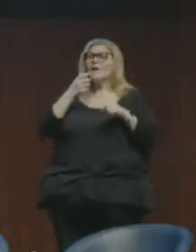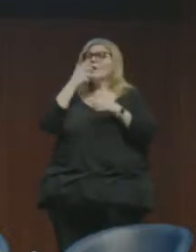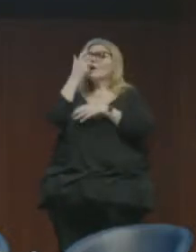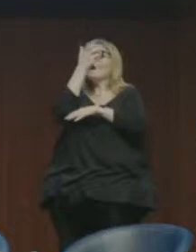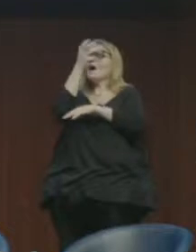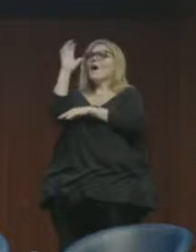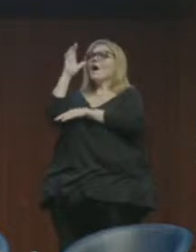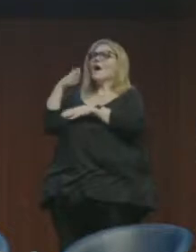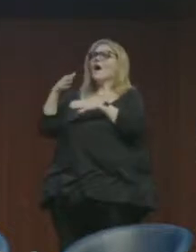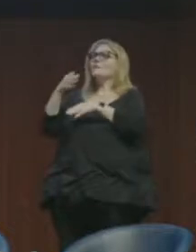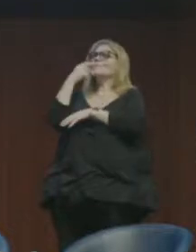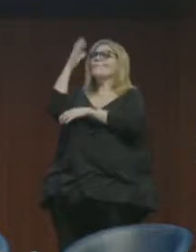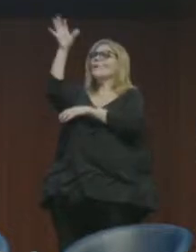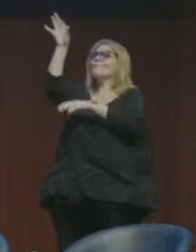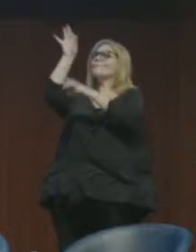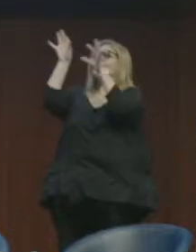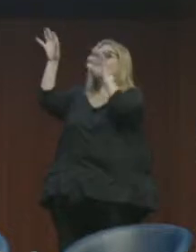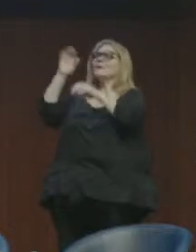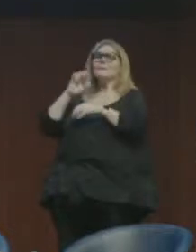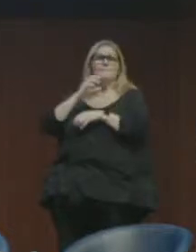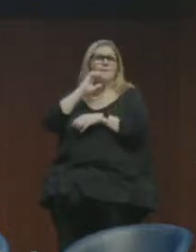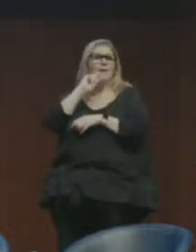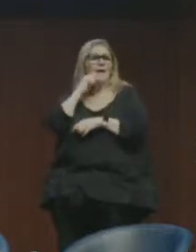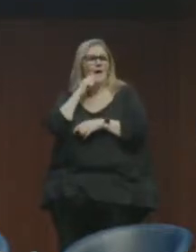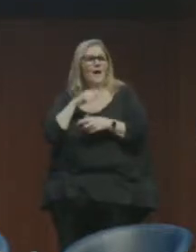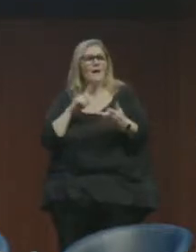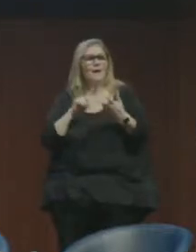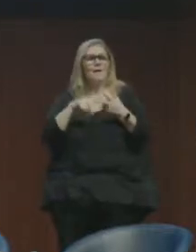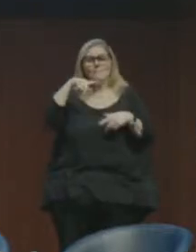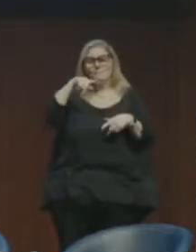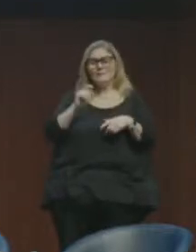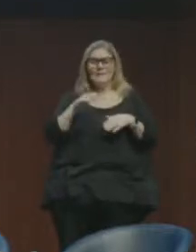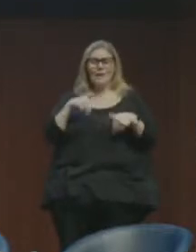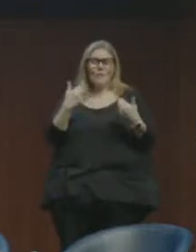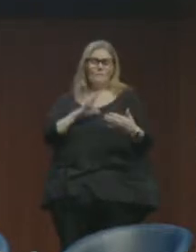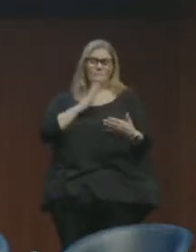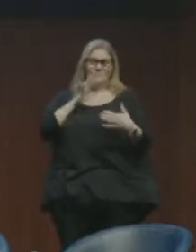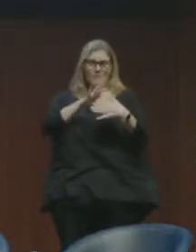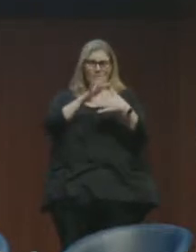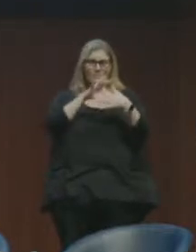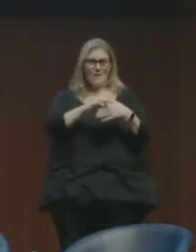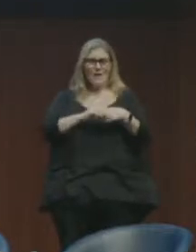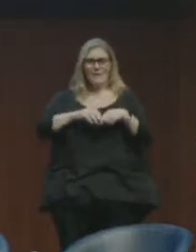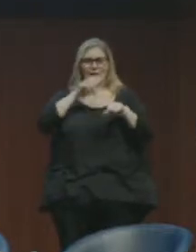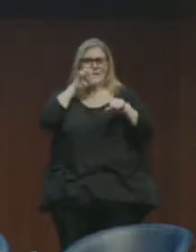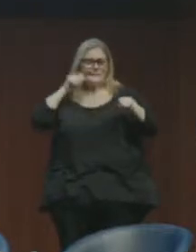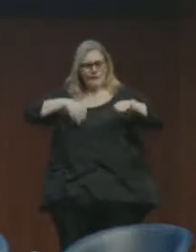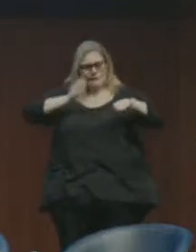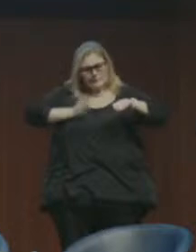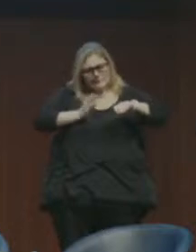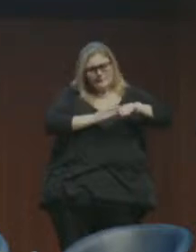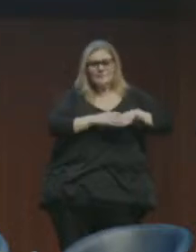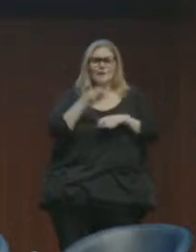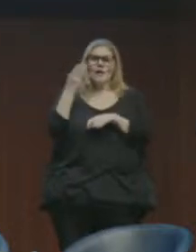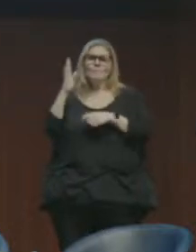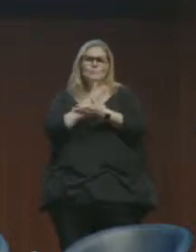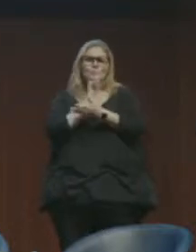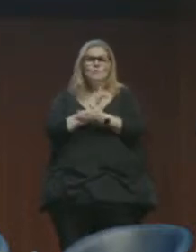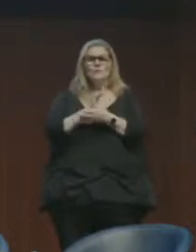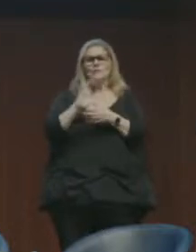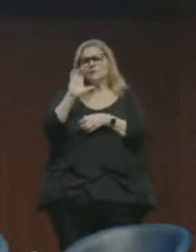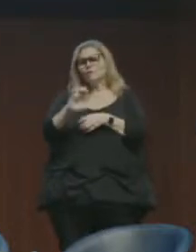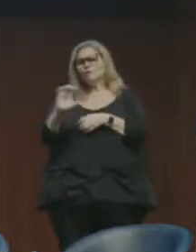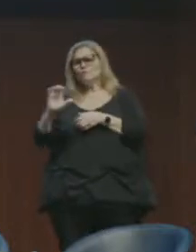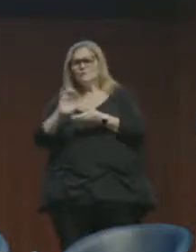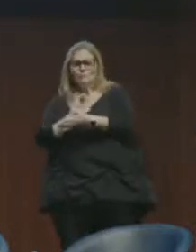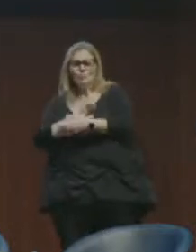the Hudson. PTA put off to serve filet mignon, diced carrots, blue cheese, cream cheese, all kind